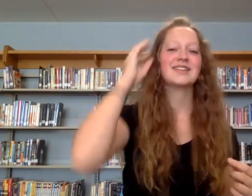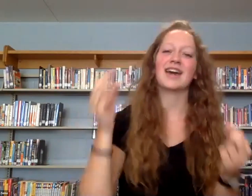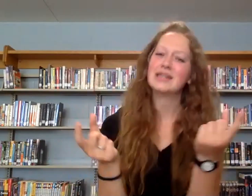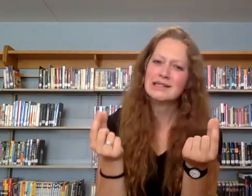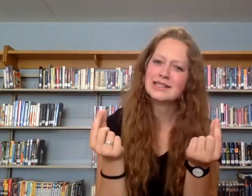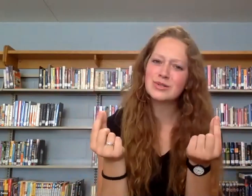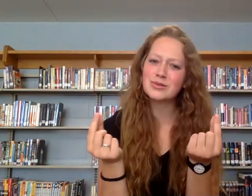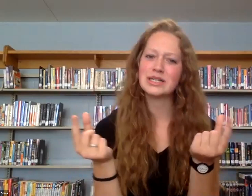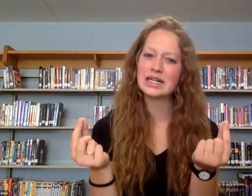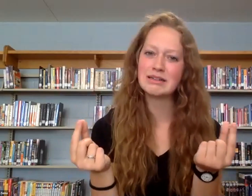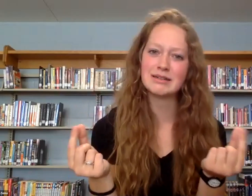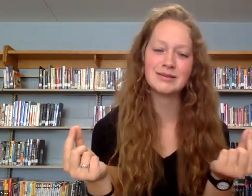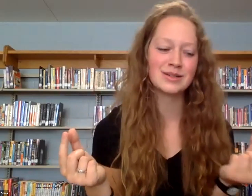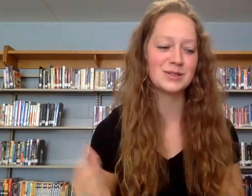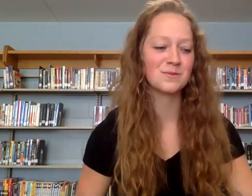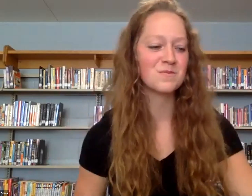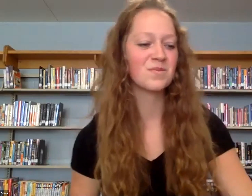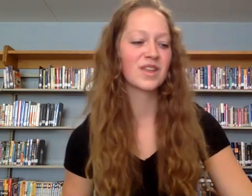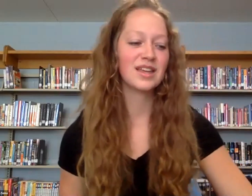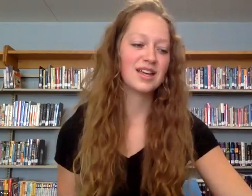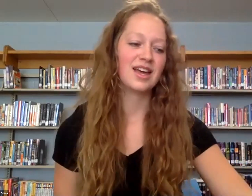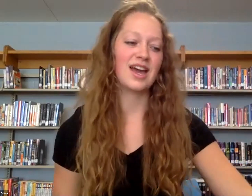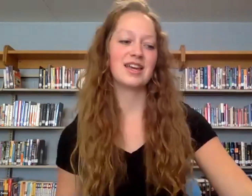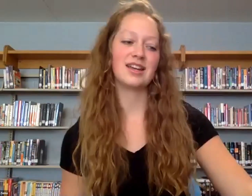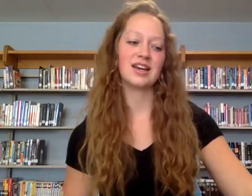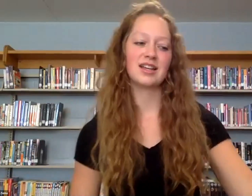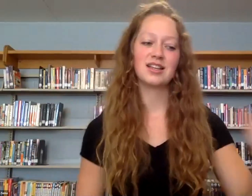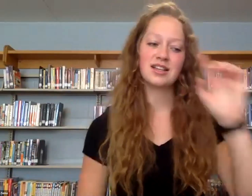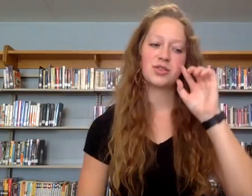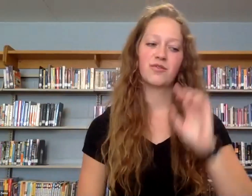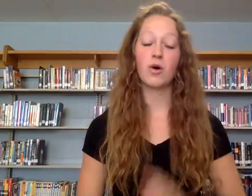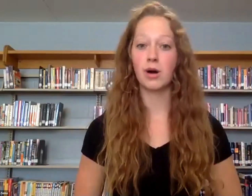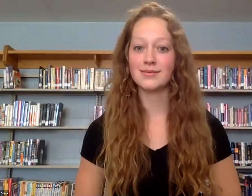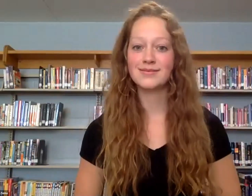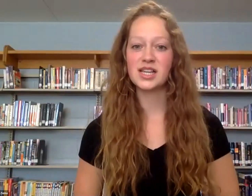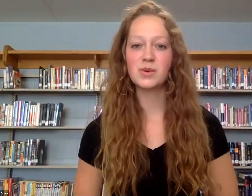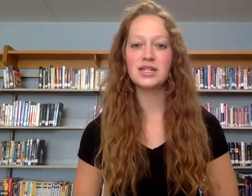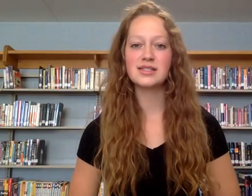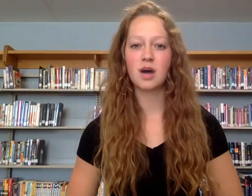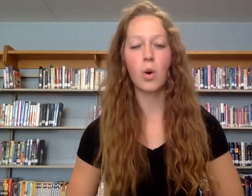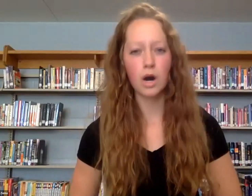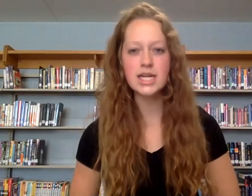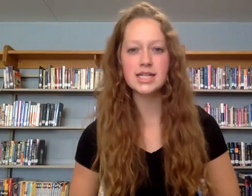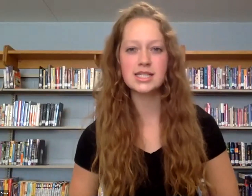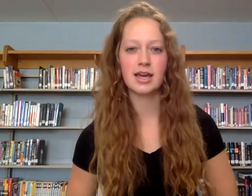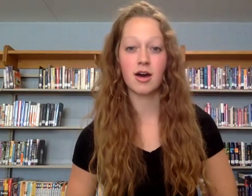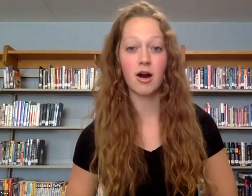Okay, do, I don't know, what do I do? And then 4 more. This one is horn, as in like a car